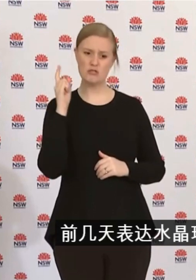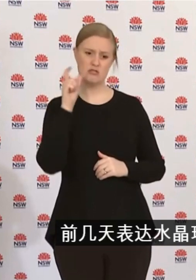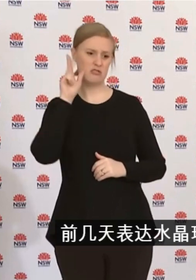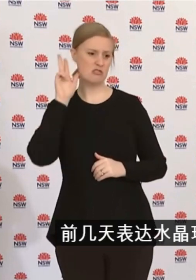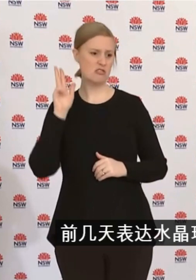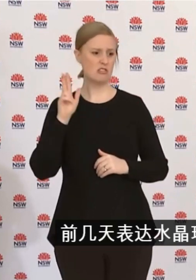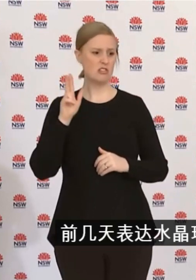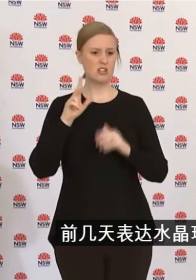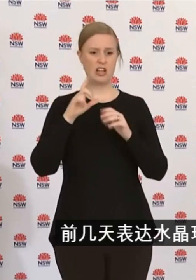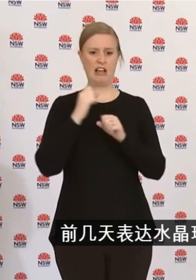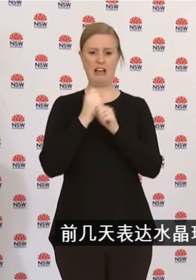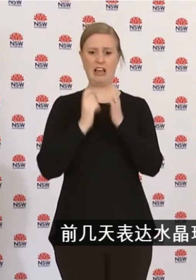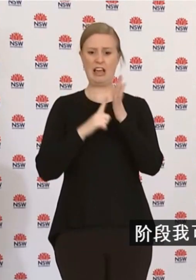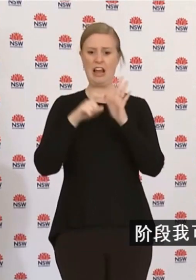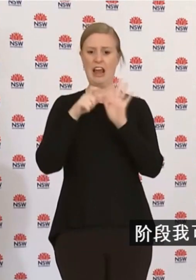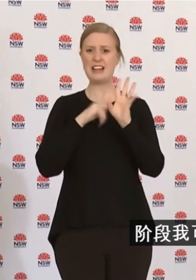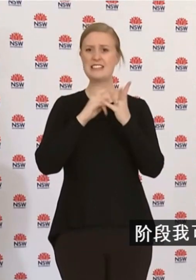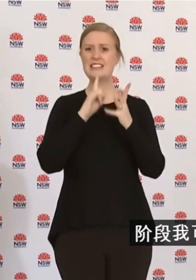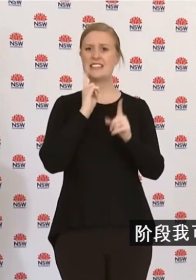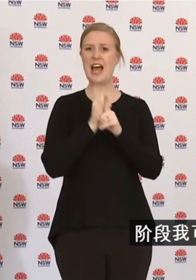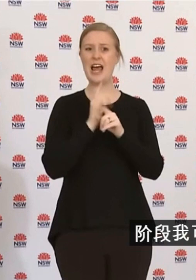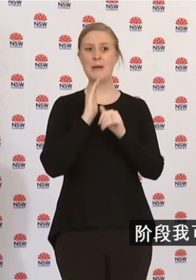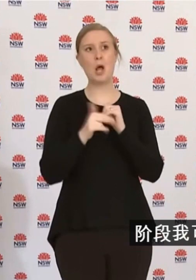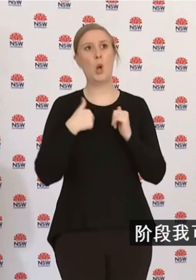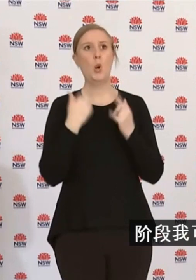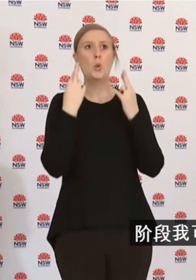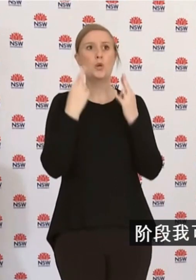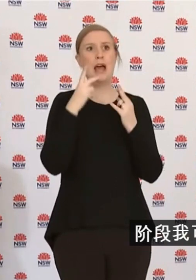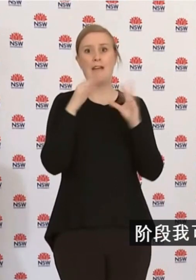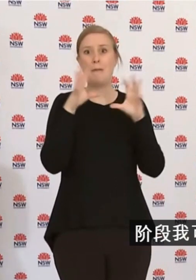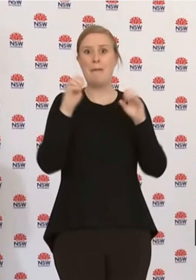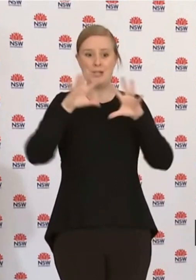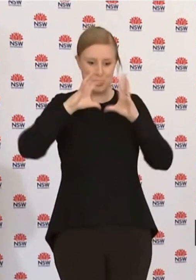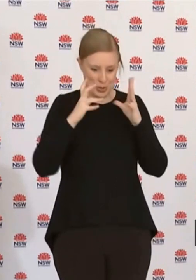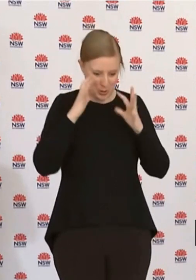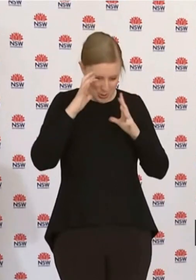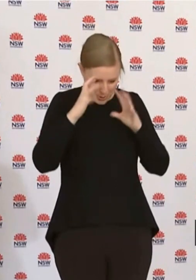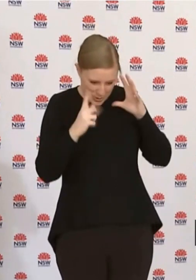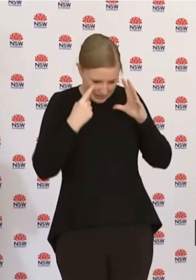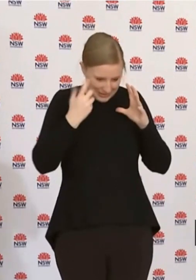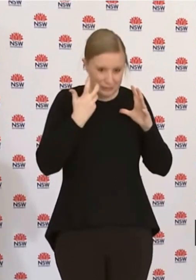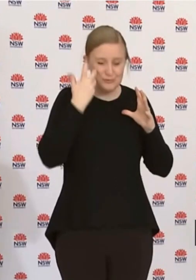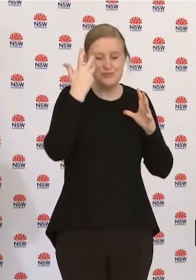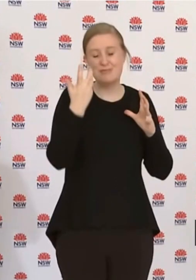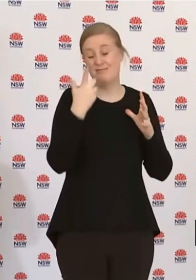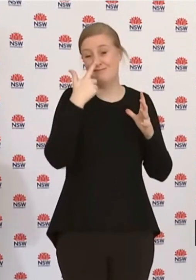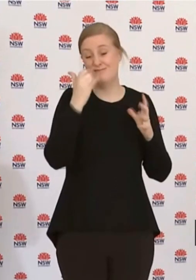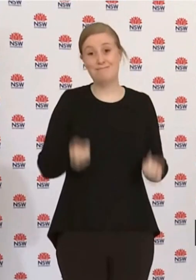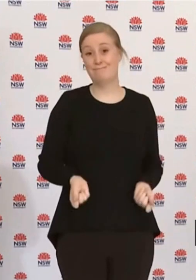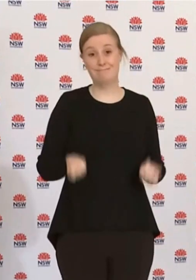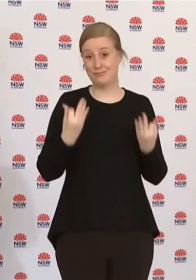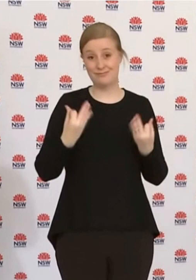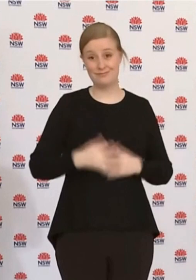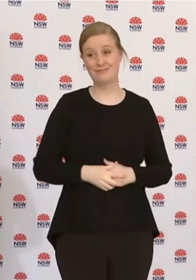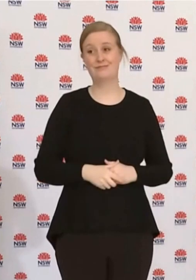day, crystal ball, but I can't answer that question at this stage. Can I just ask the somebody asked the commission, Deputy Commissioner? I was just about Deputy Commissioner, okay. Today. Sorry.